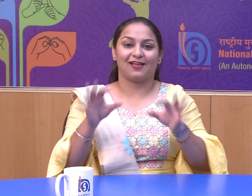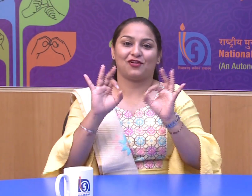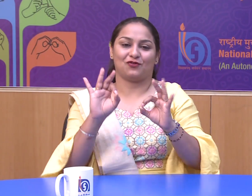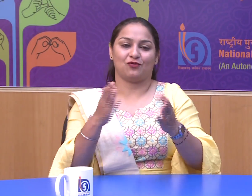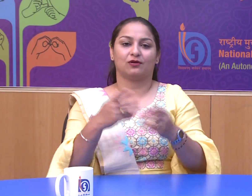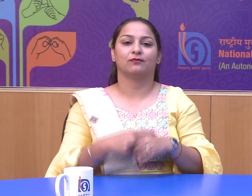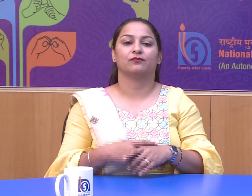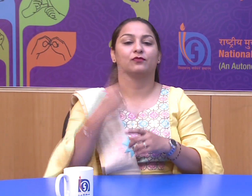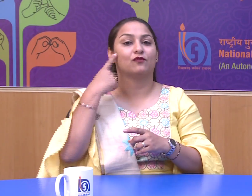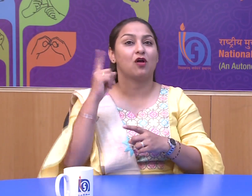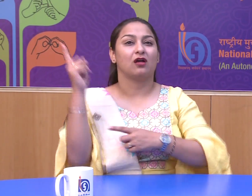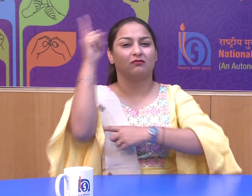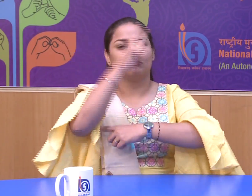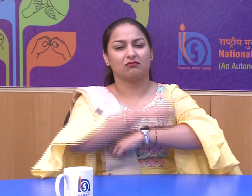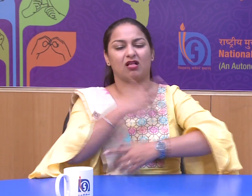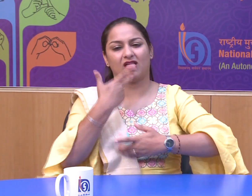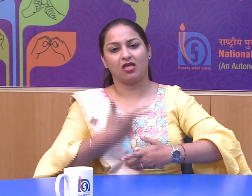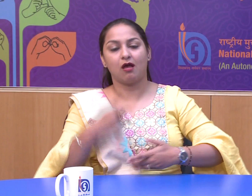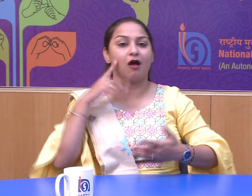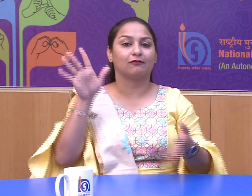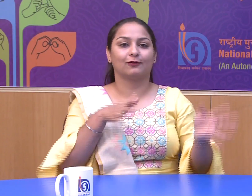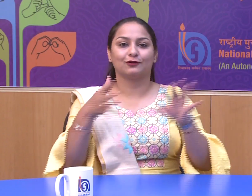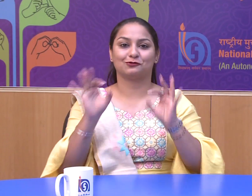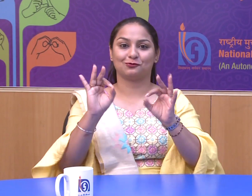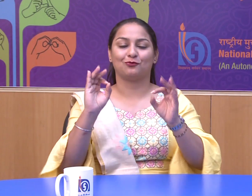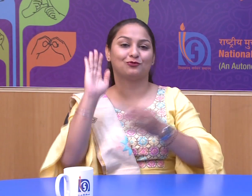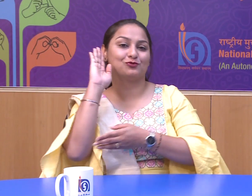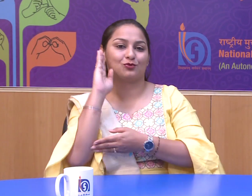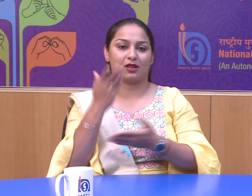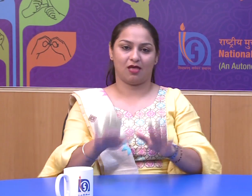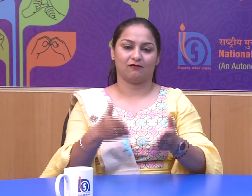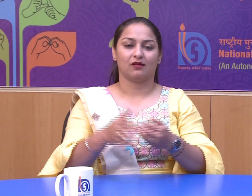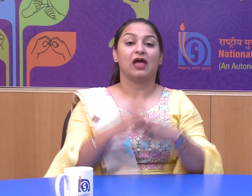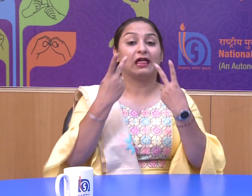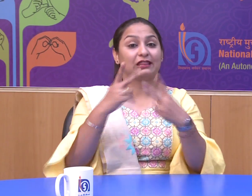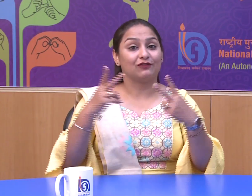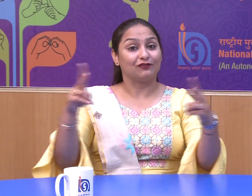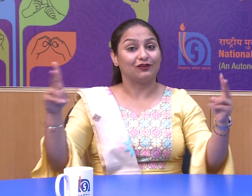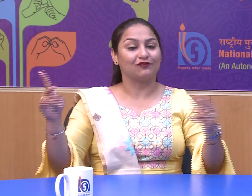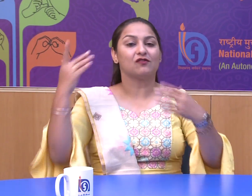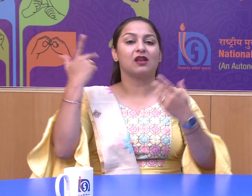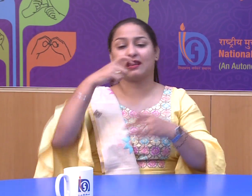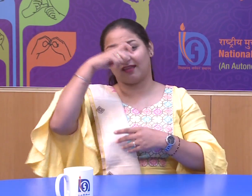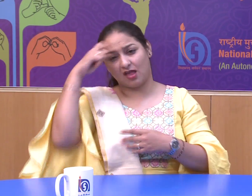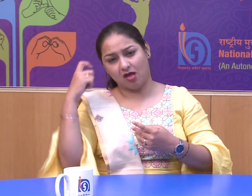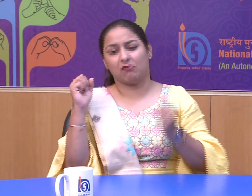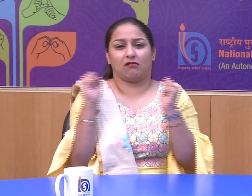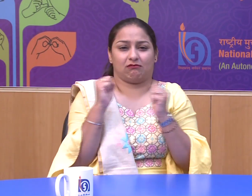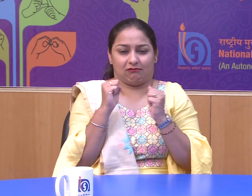of the day and in different seasons with appropriate